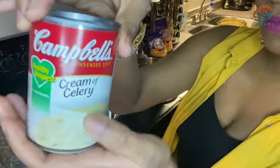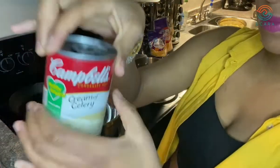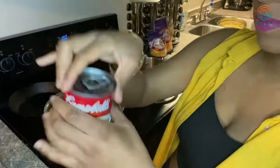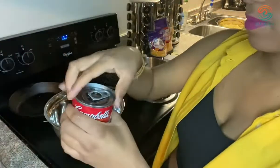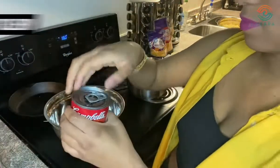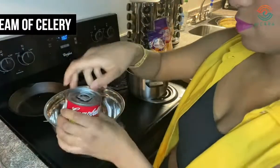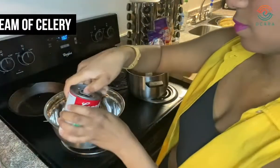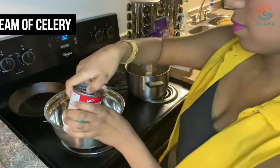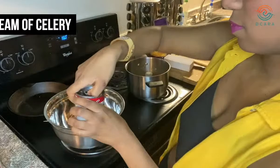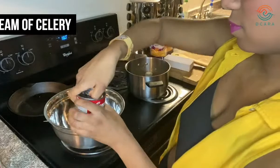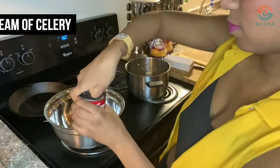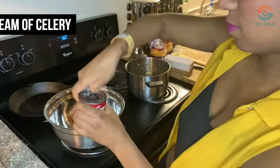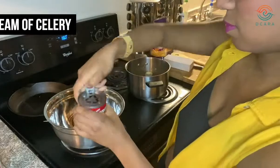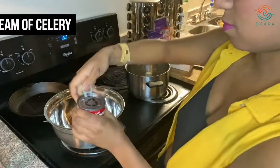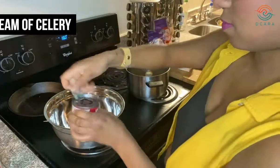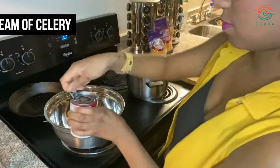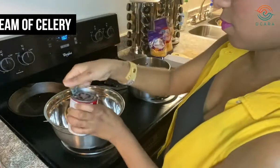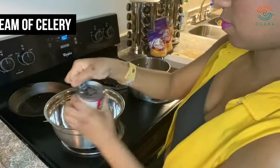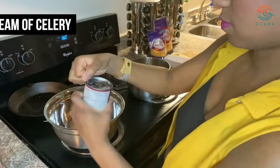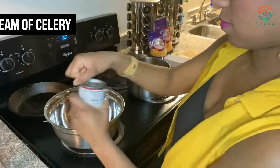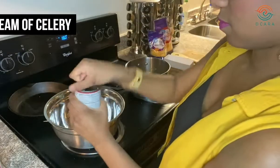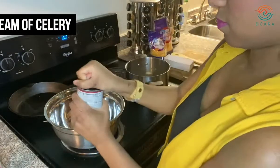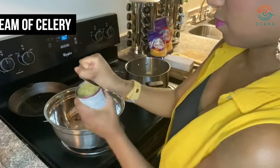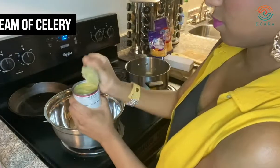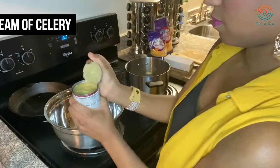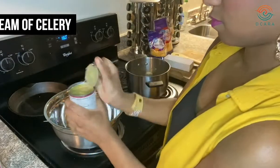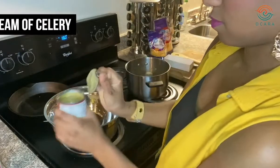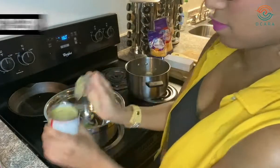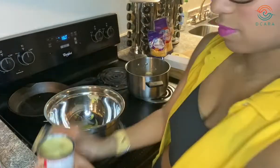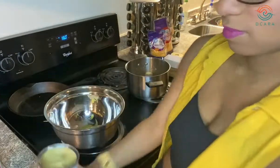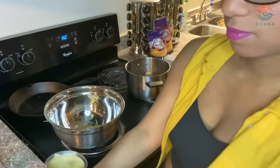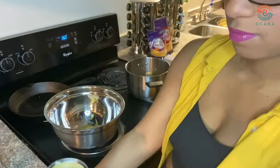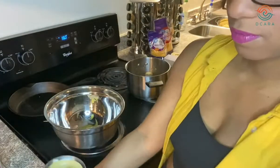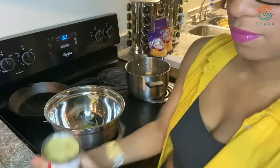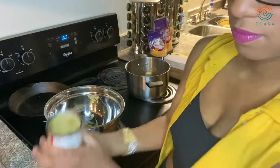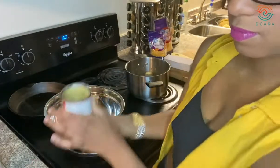Next, add in a can of cream of celery.